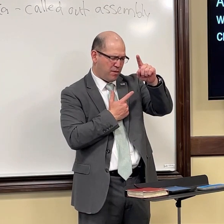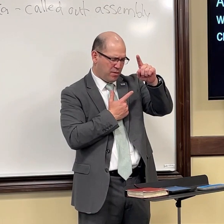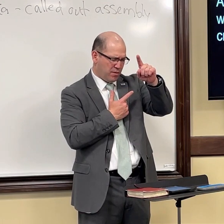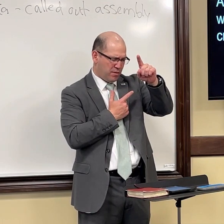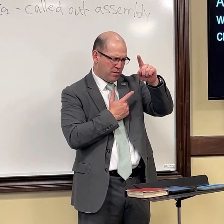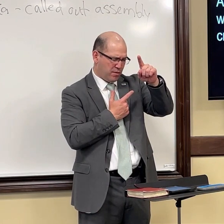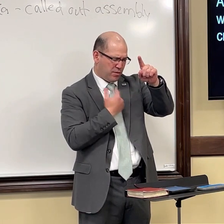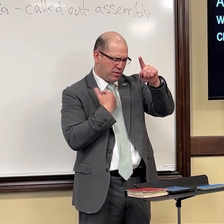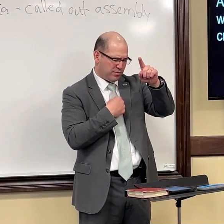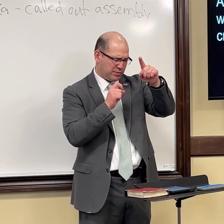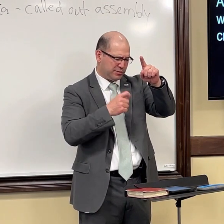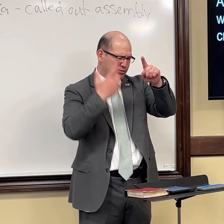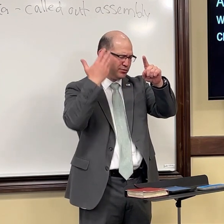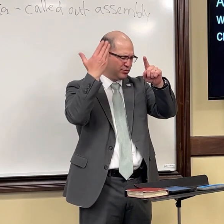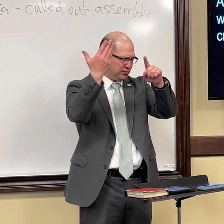hearts.